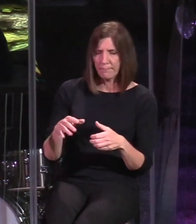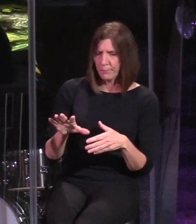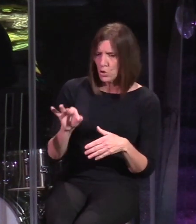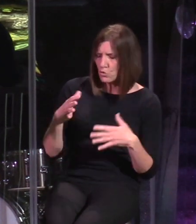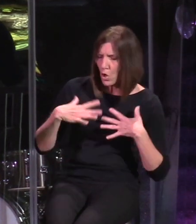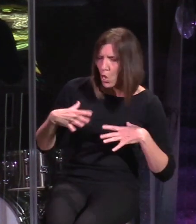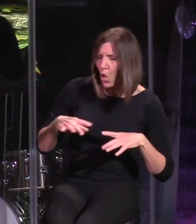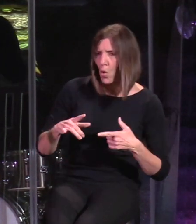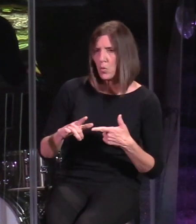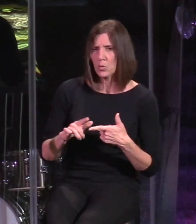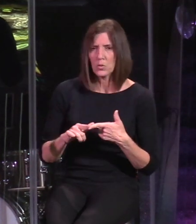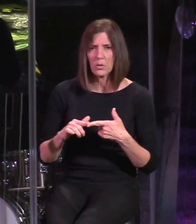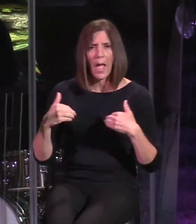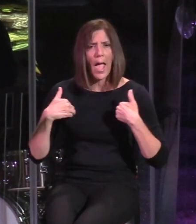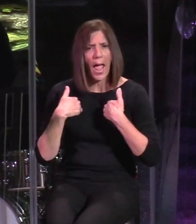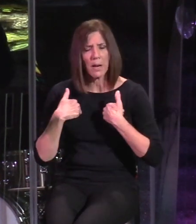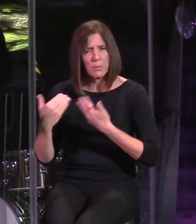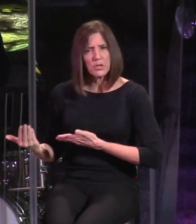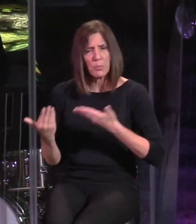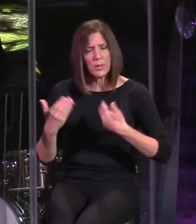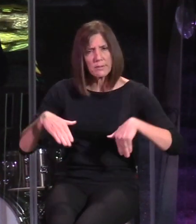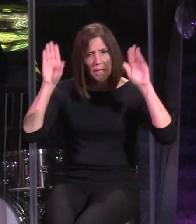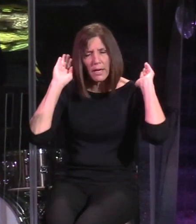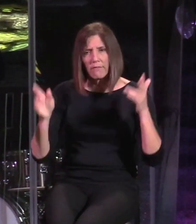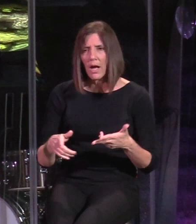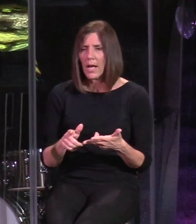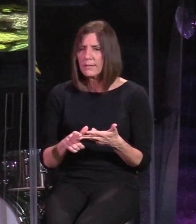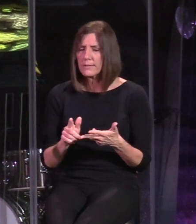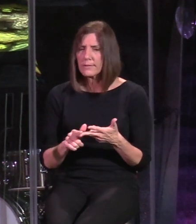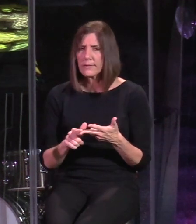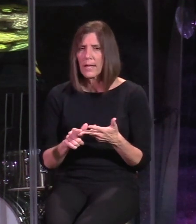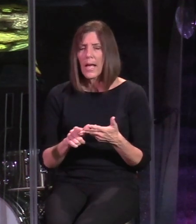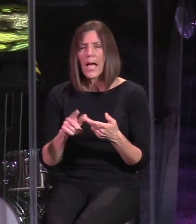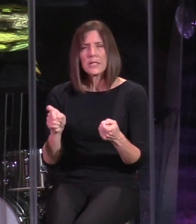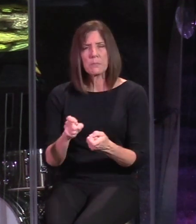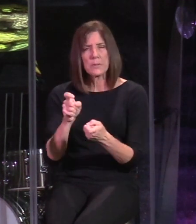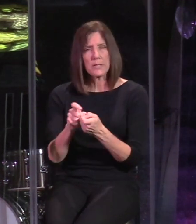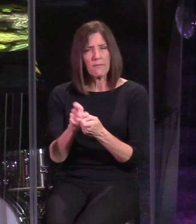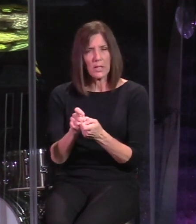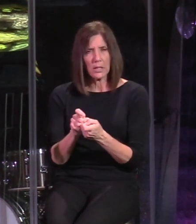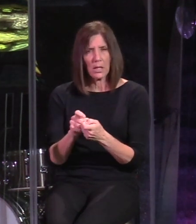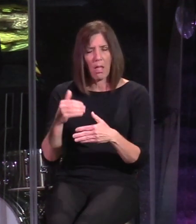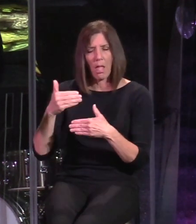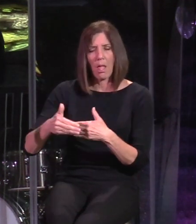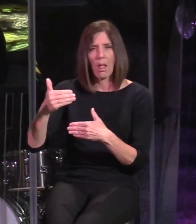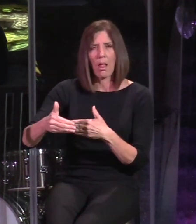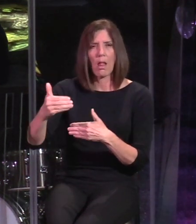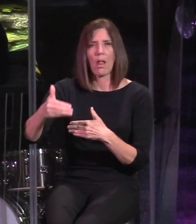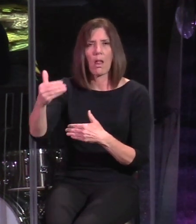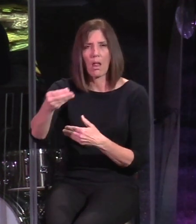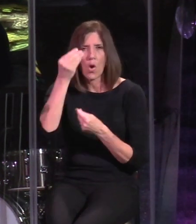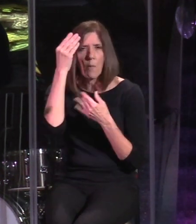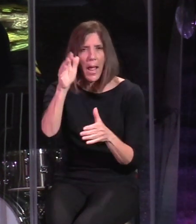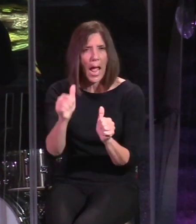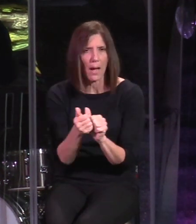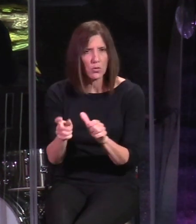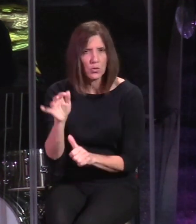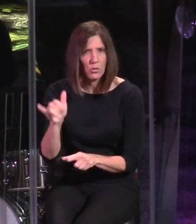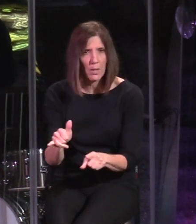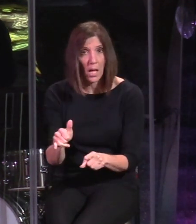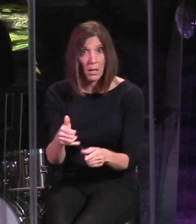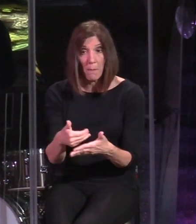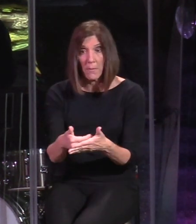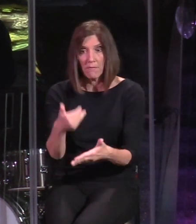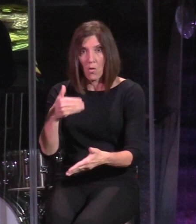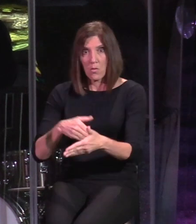wear, on the type of animals that they needed to sacrifice, and the specific steps that needed to be obeyed before they could enter